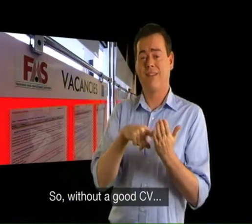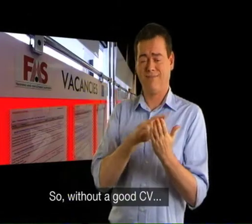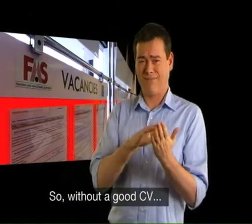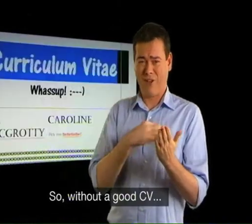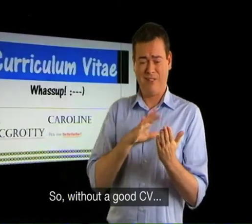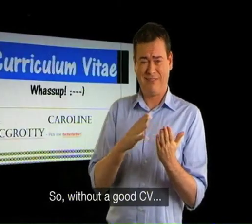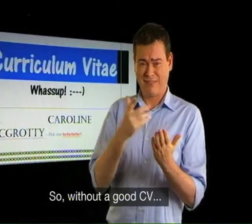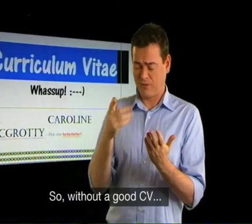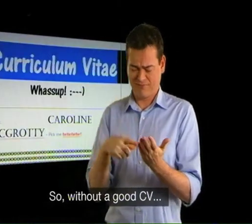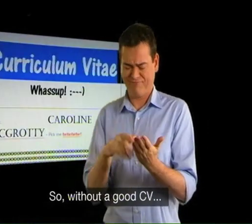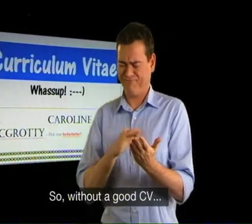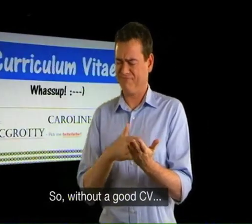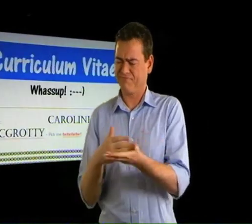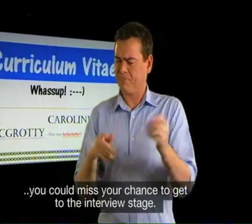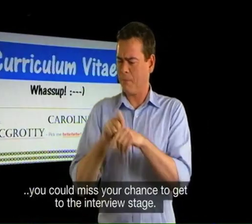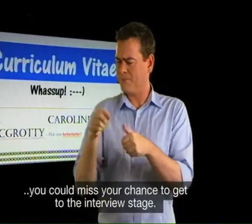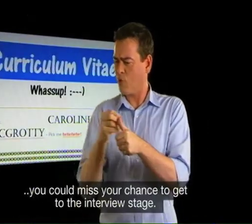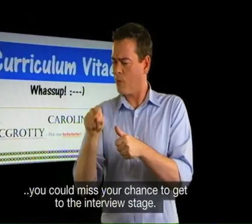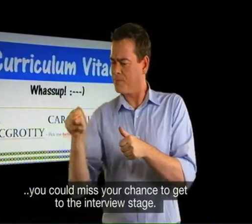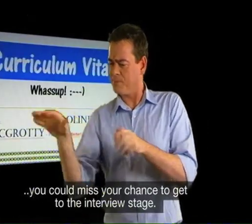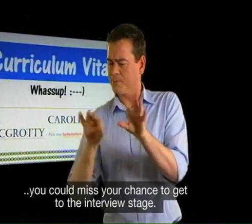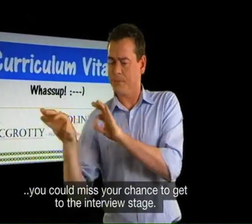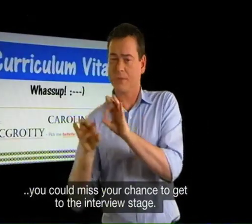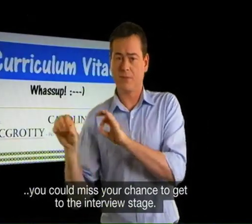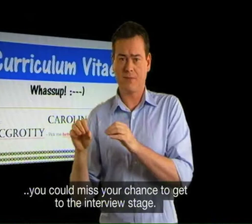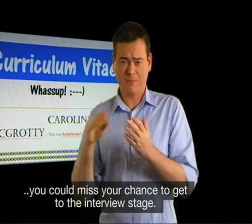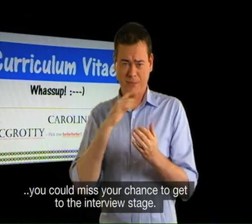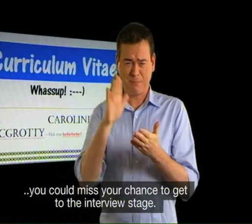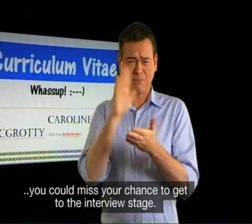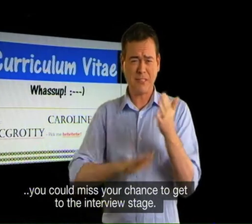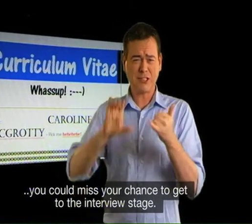So, without a good CV, you could miss your chance to get to the interview stage.